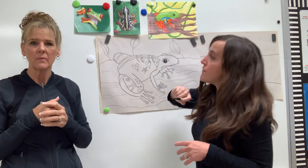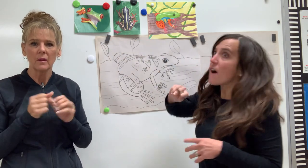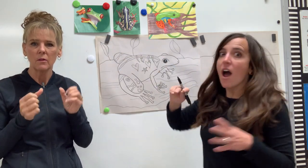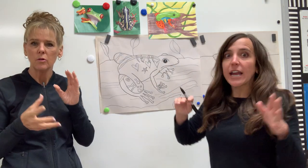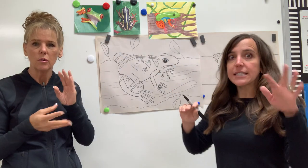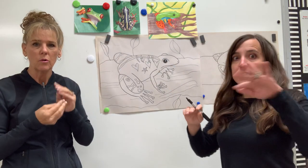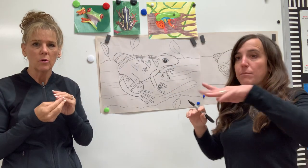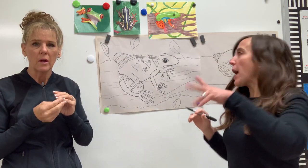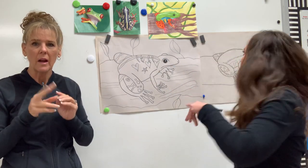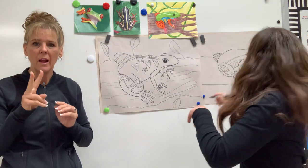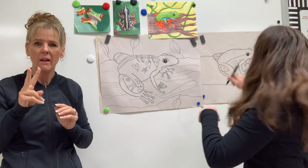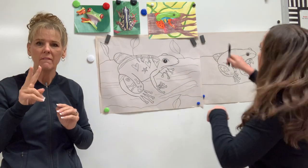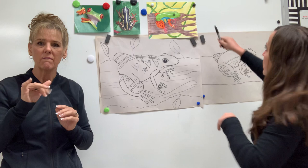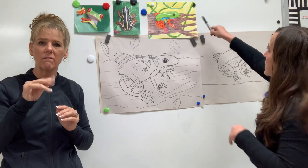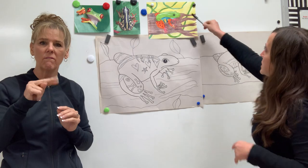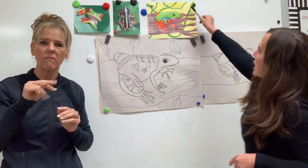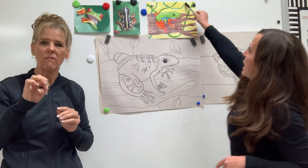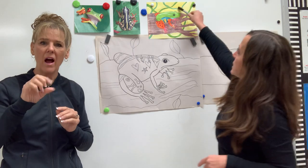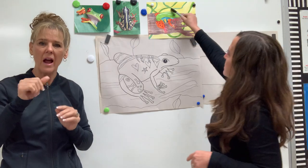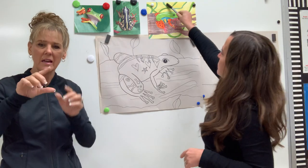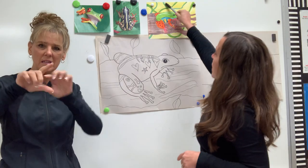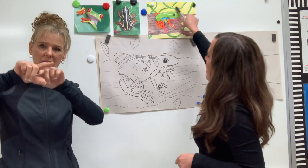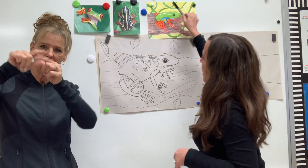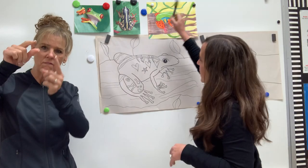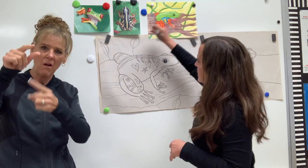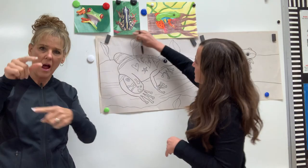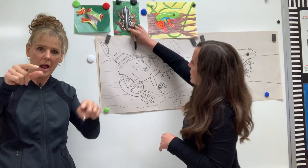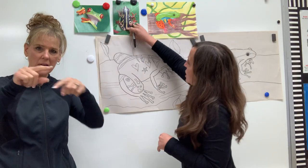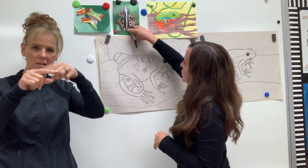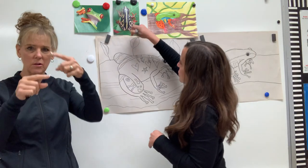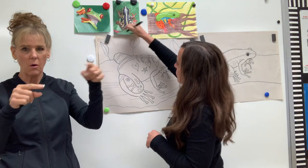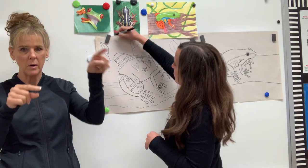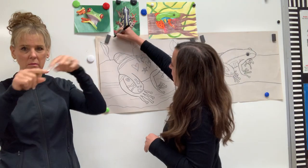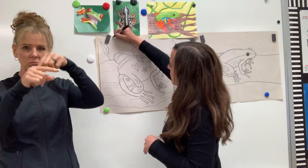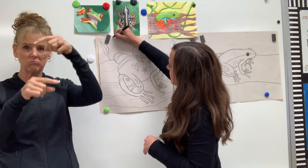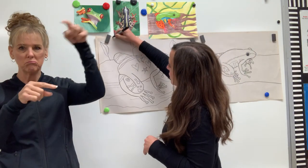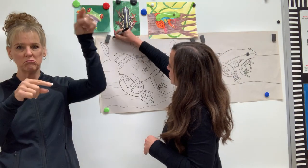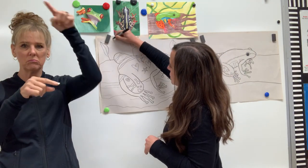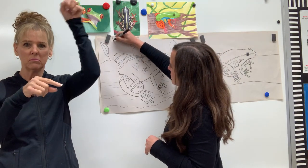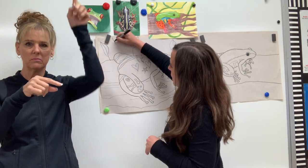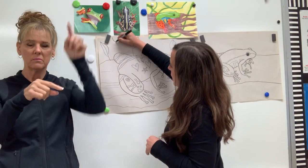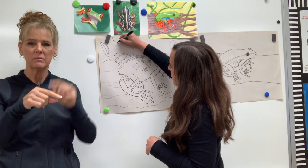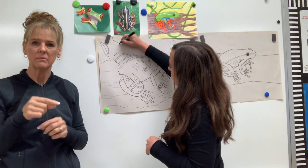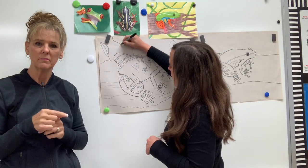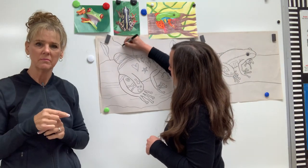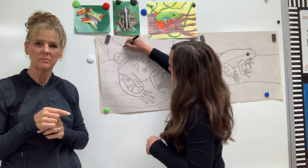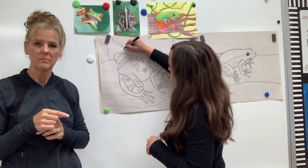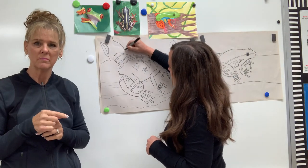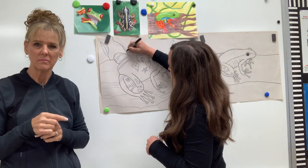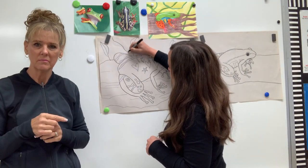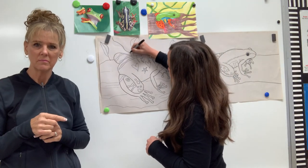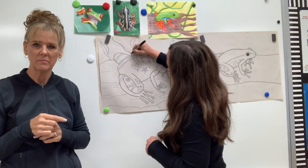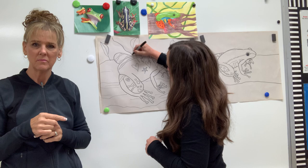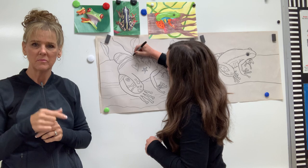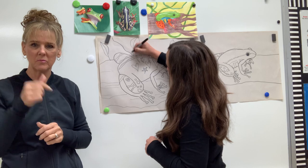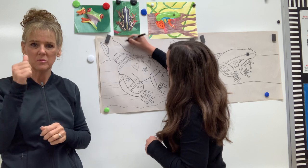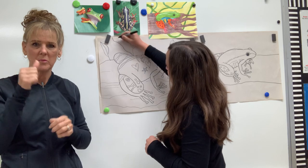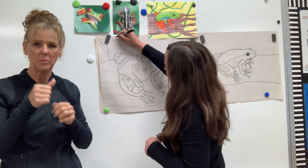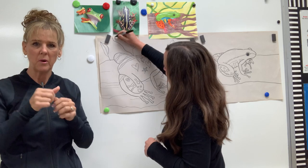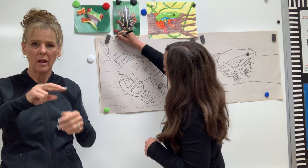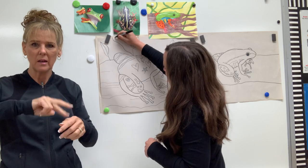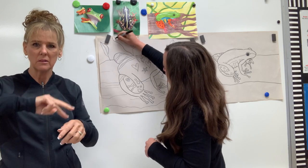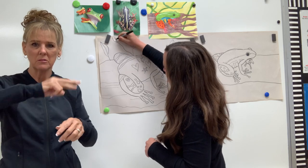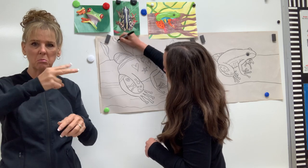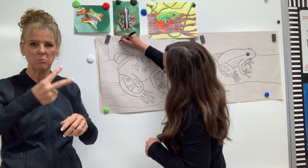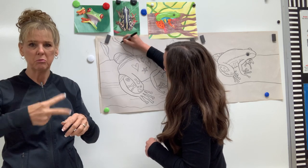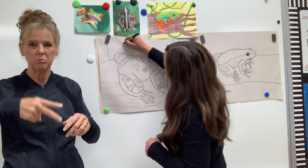could add vines in the background, like this guy has some vines. So for vines, I could just make, remember, we're just going to do like a